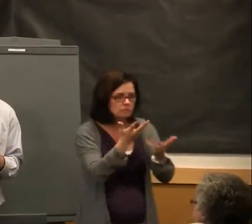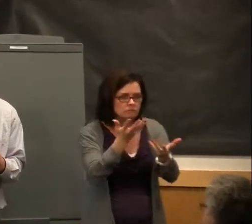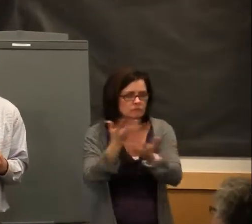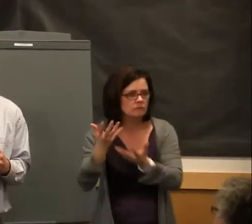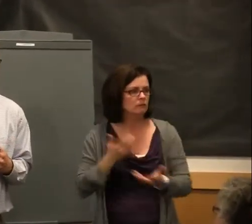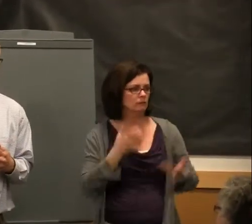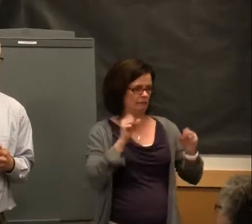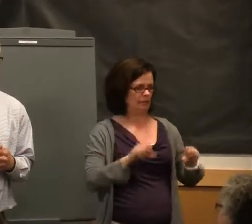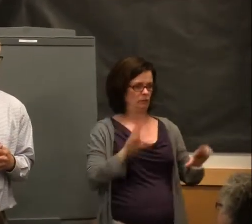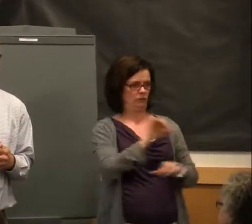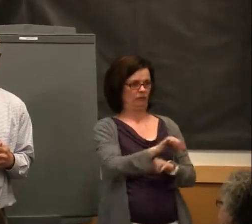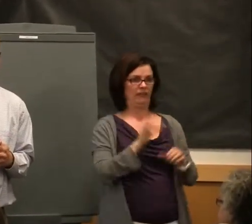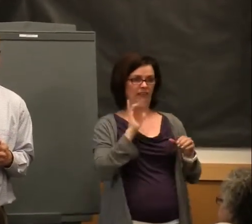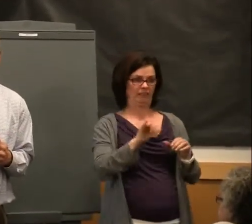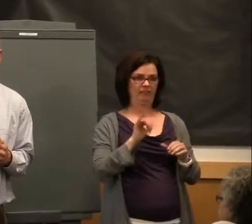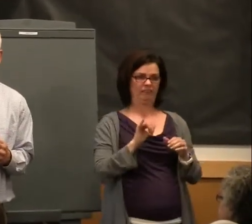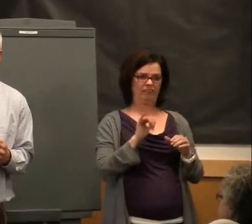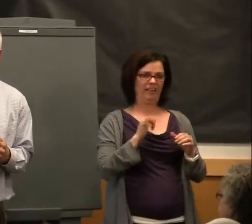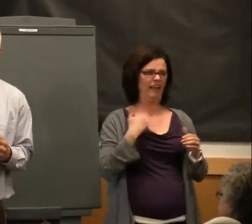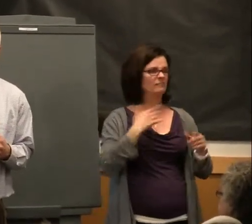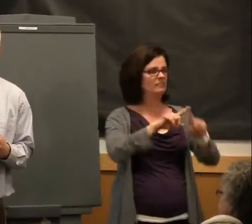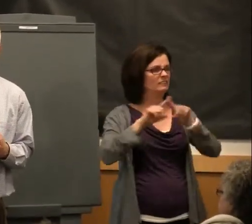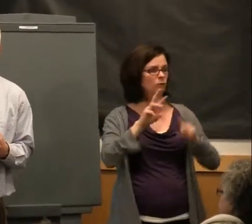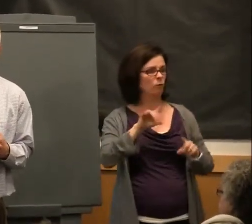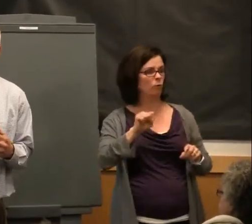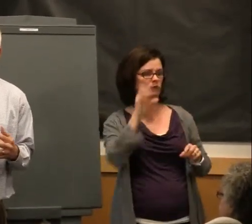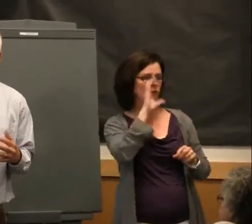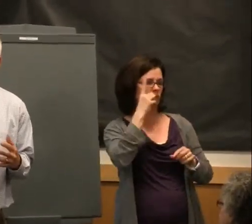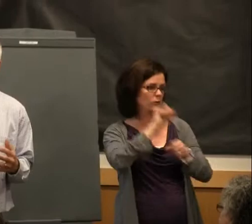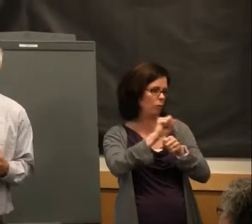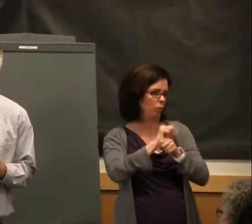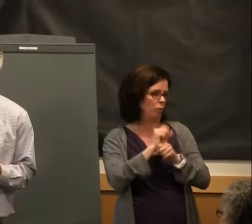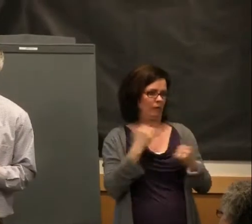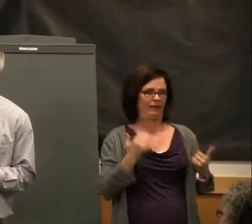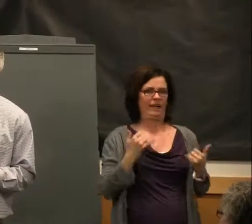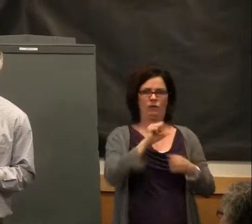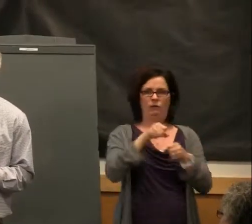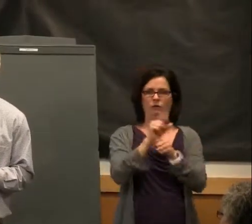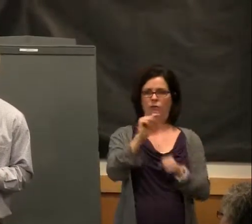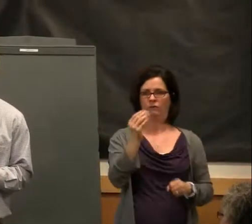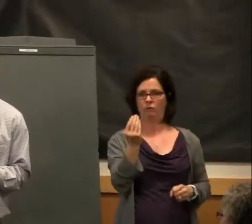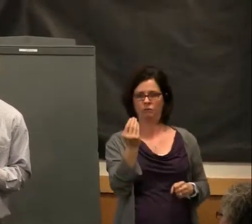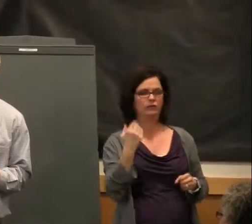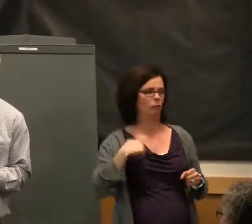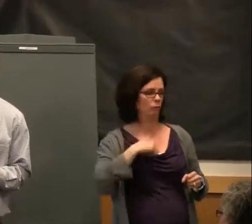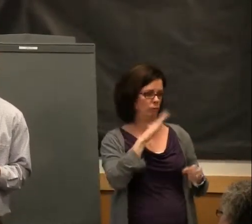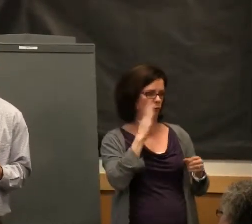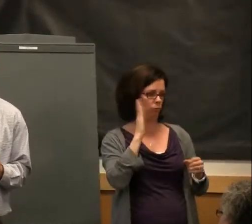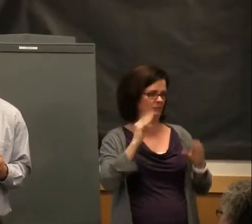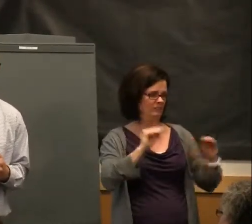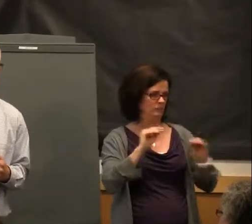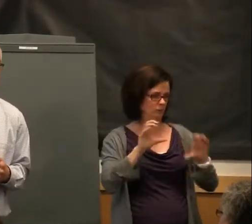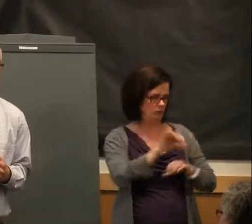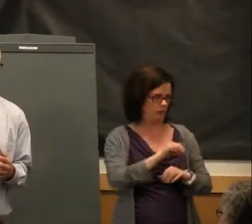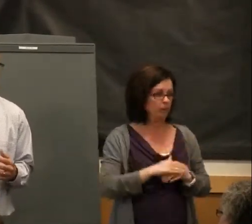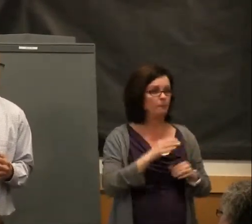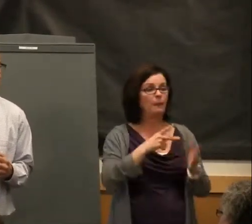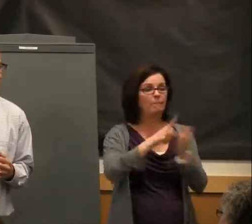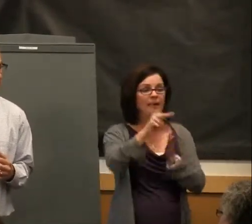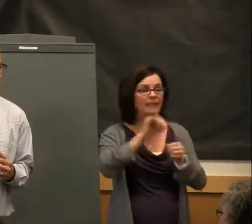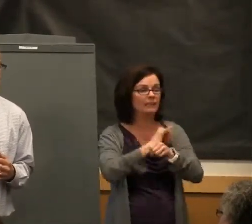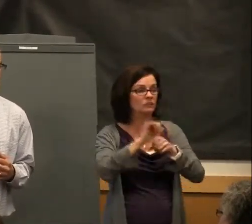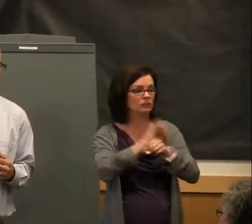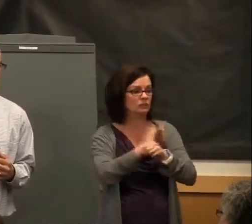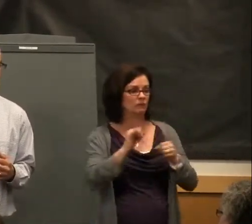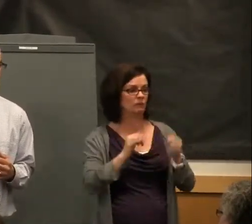ways to look for work these days, and we want to make you aware of those. Paid internships. This usually